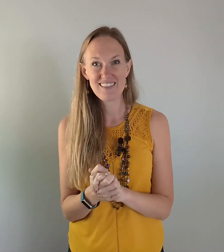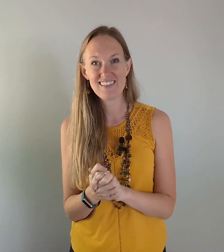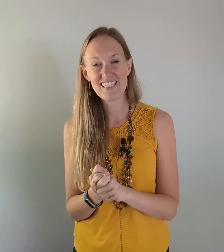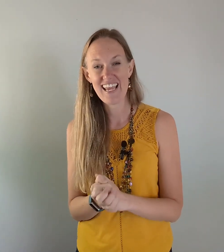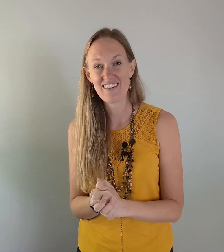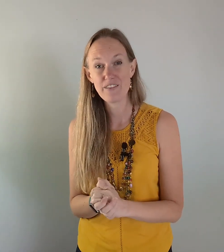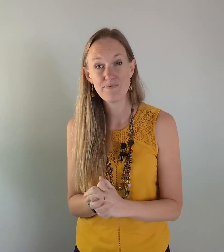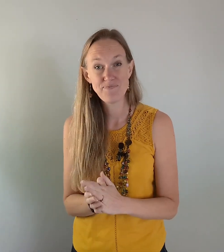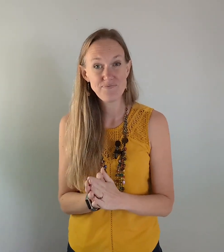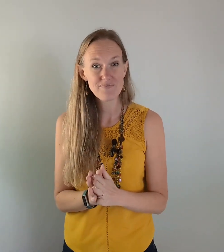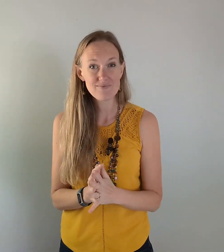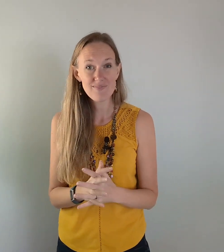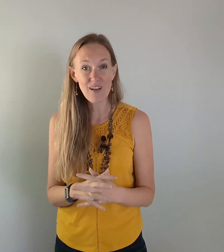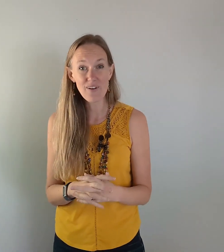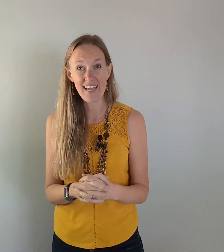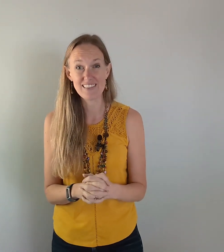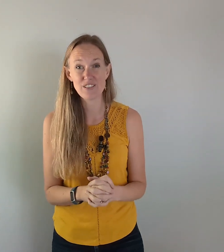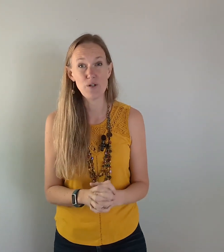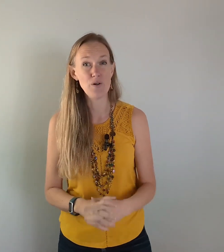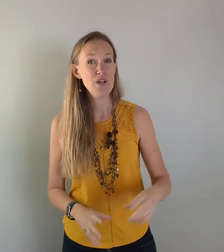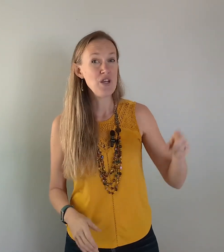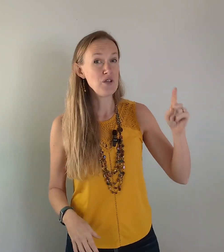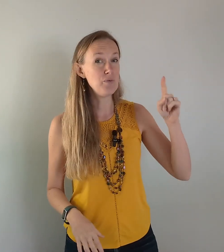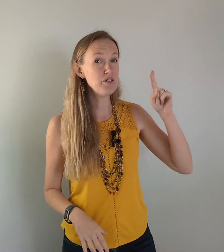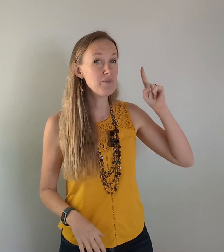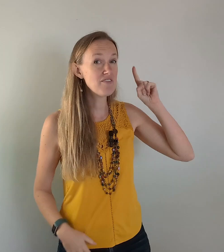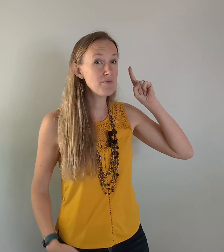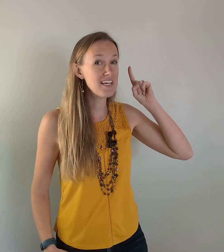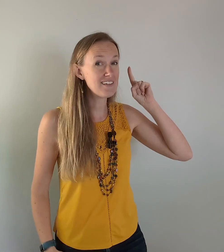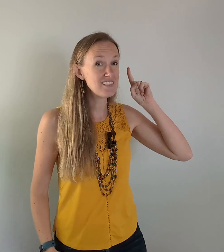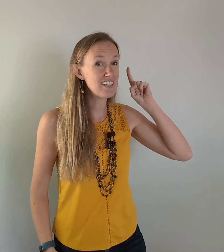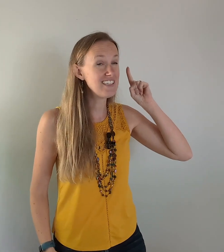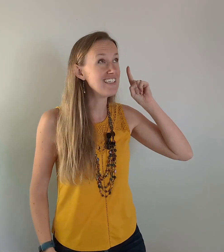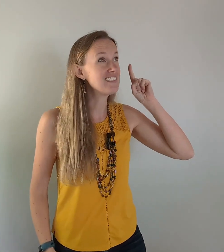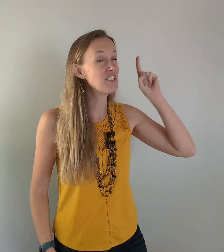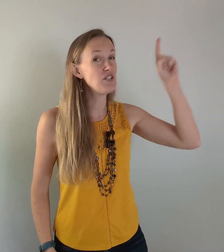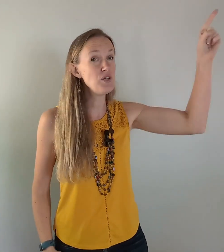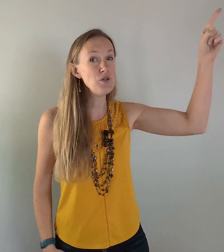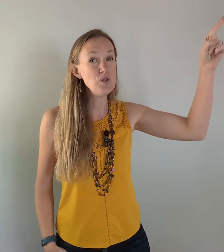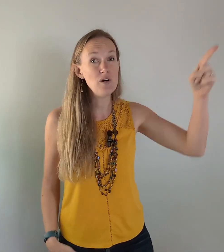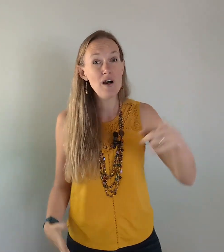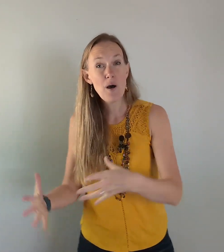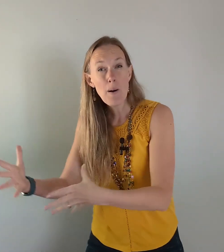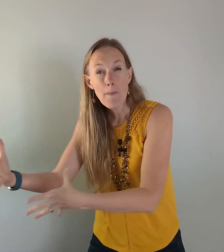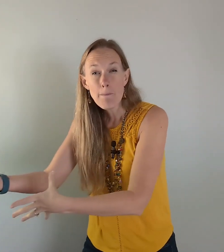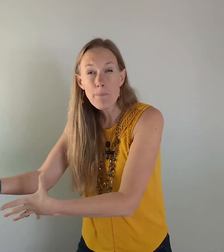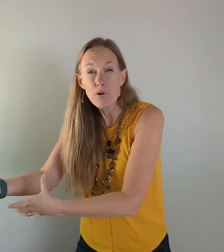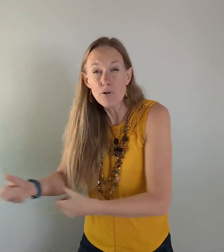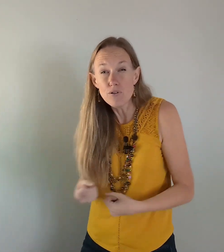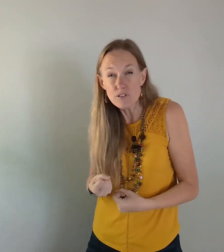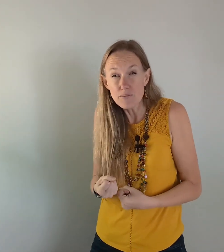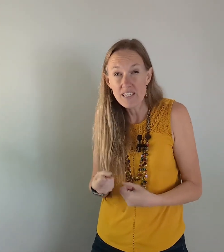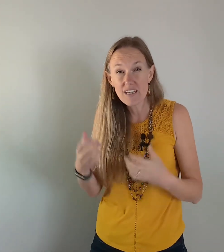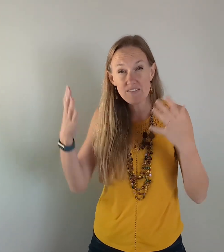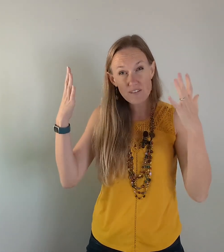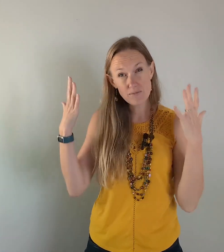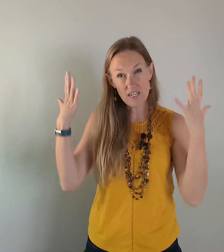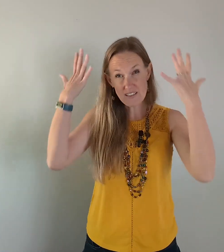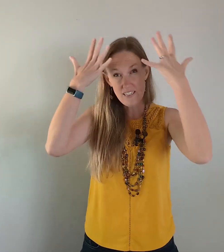the channel. Okay, so you pulled me from darkness. You pulled me from